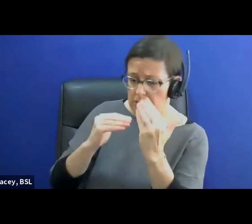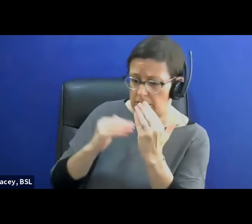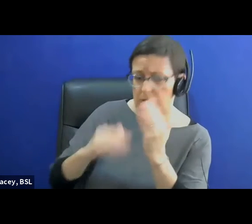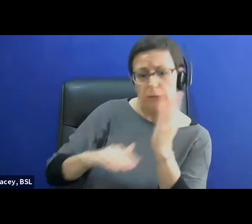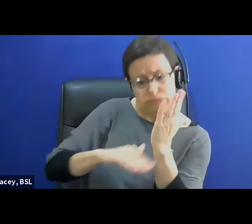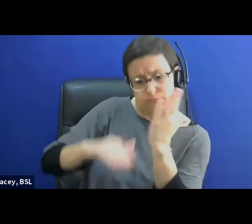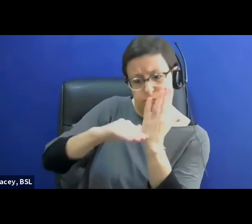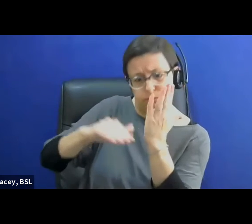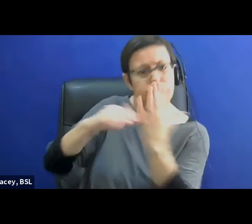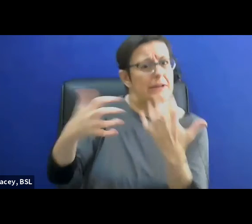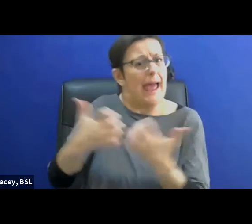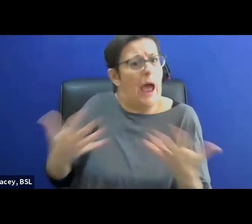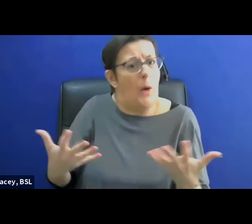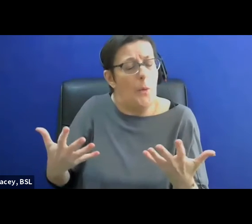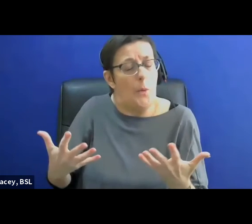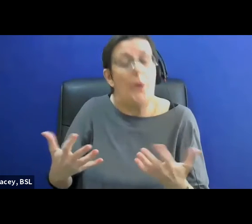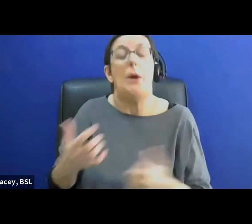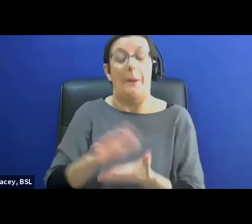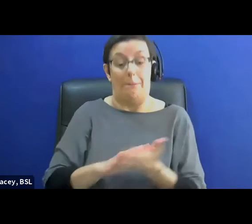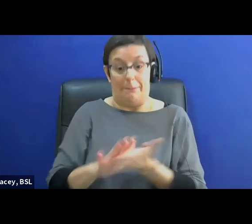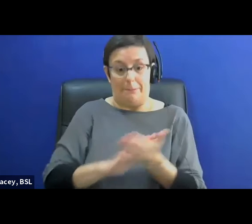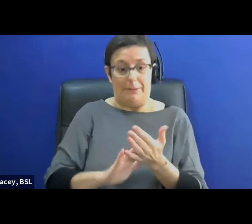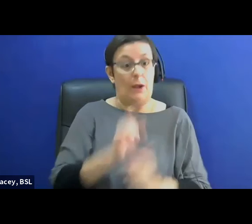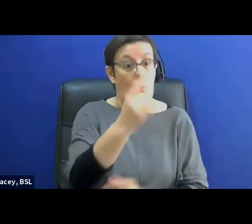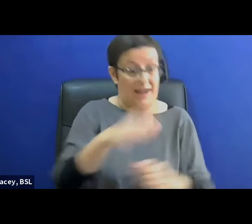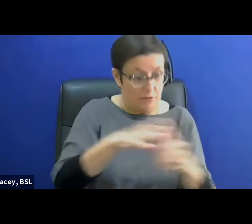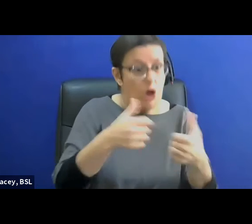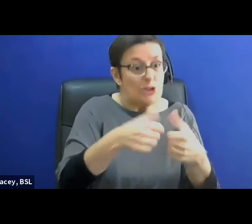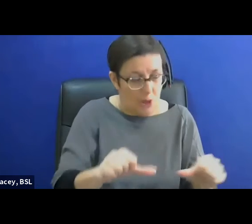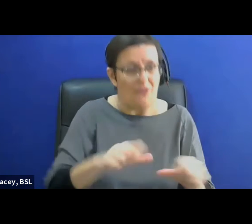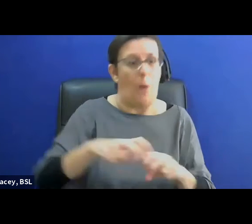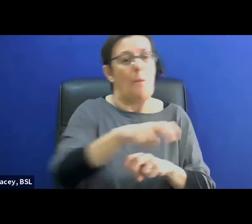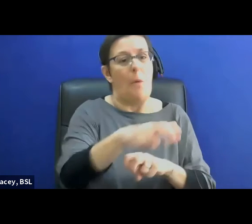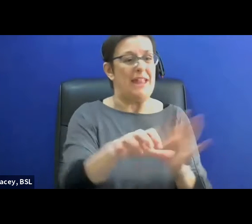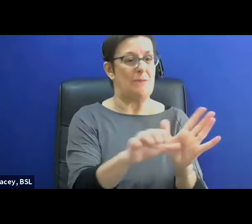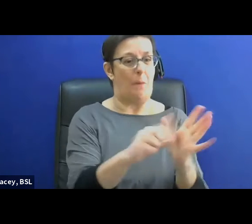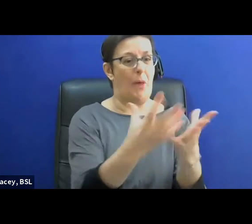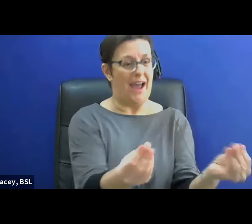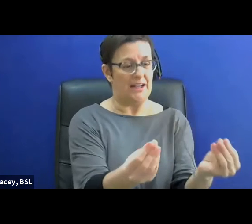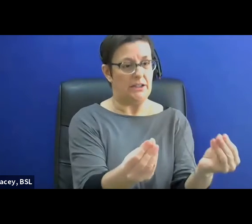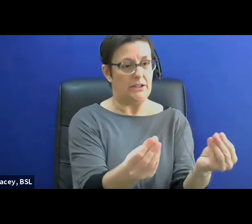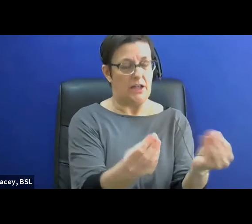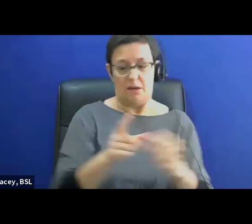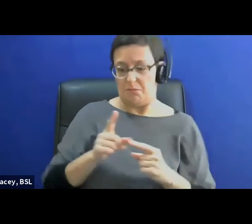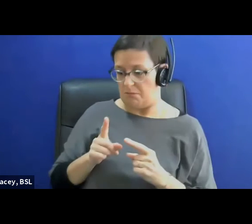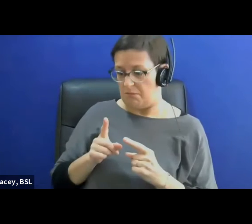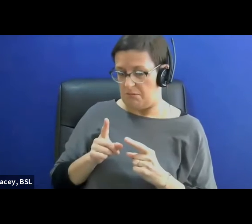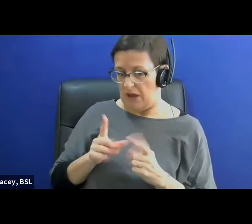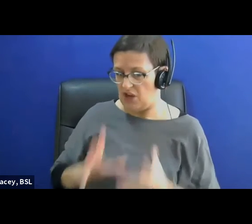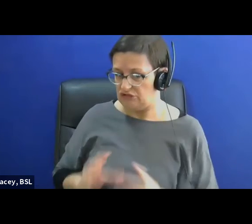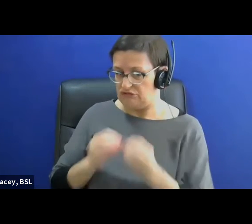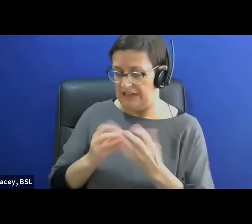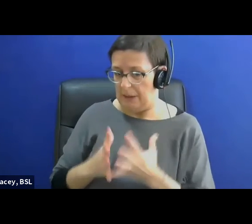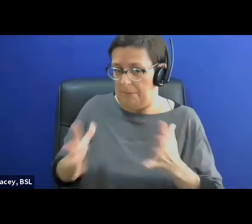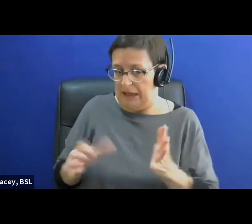in one part, we'd solved his mobility problems and dealt with the inclusive part, but then we've created a